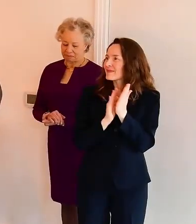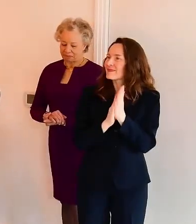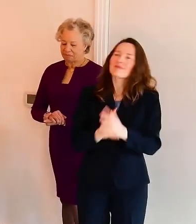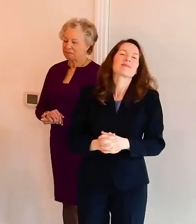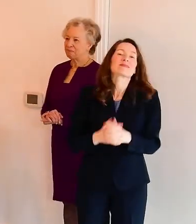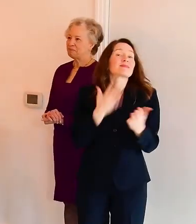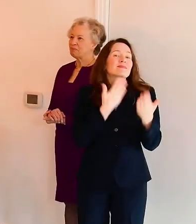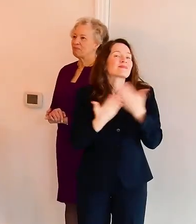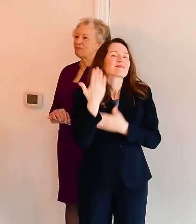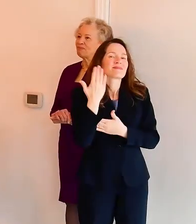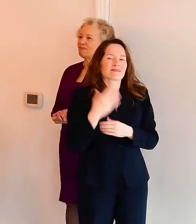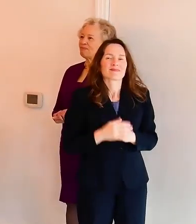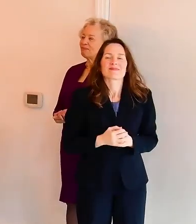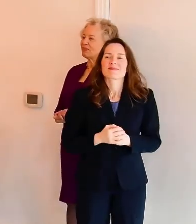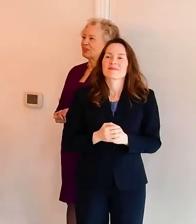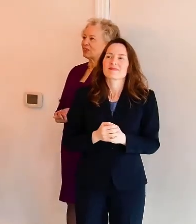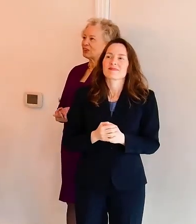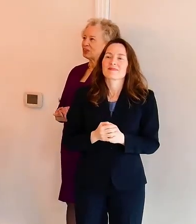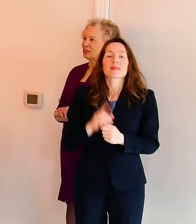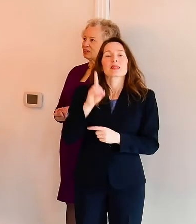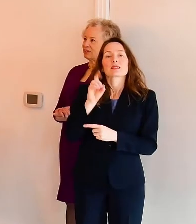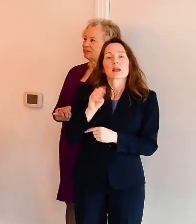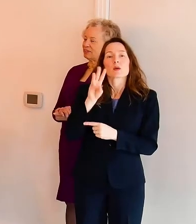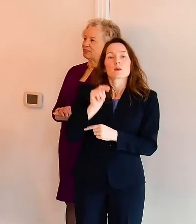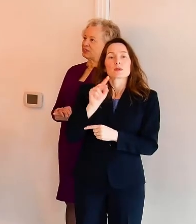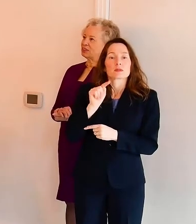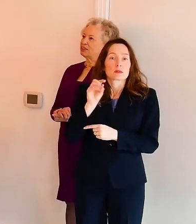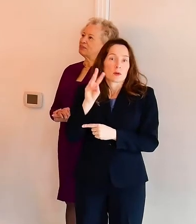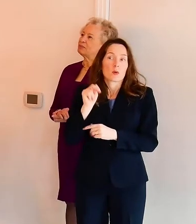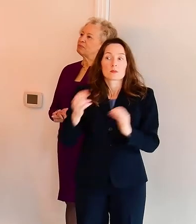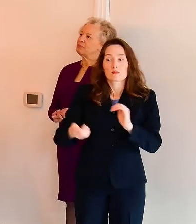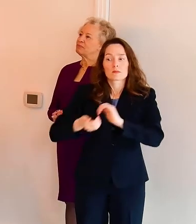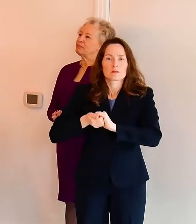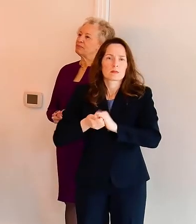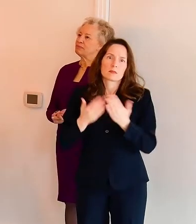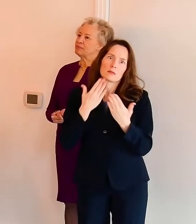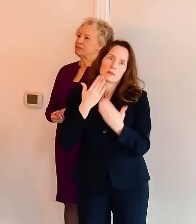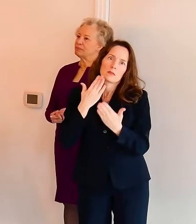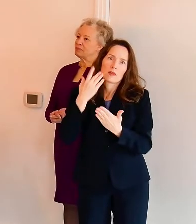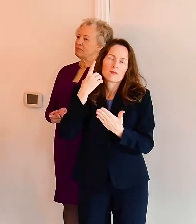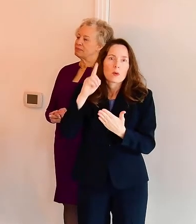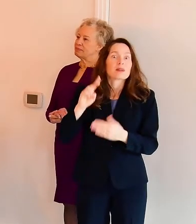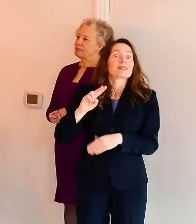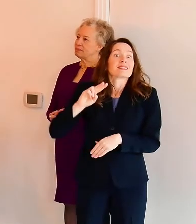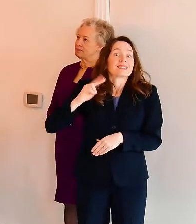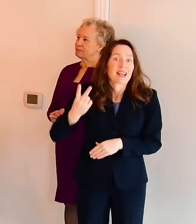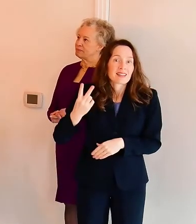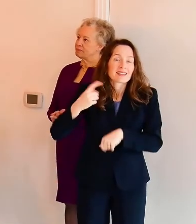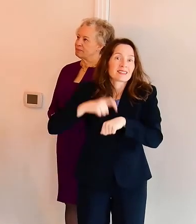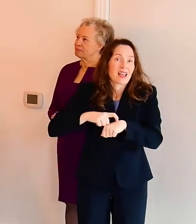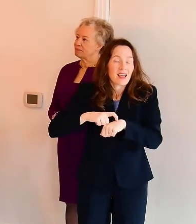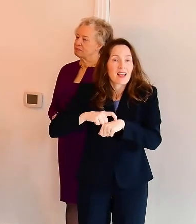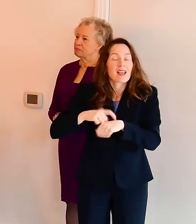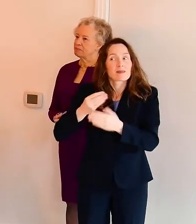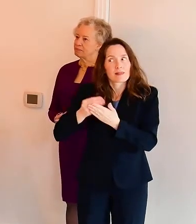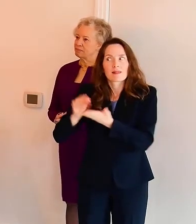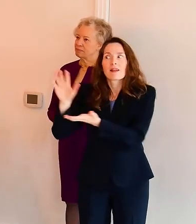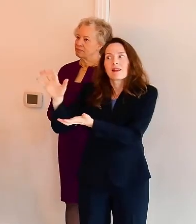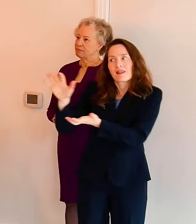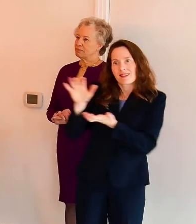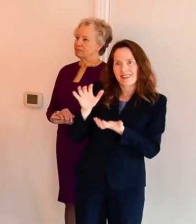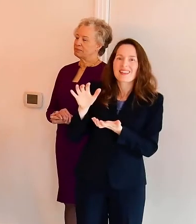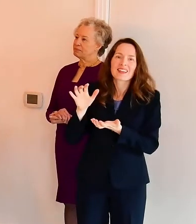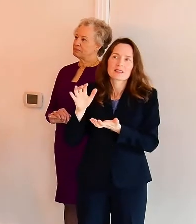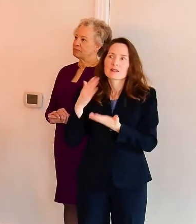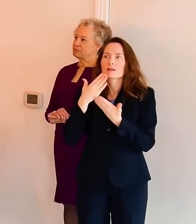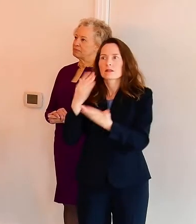Good morning, everyone. The Downtown Partnership is grateful for this second round of business funding from the county. Thank you, Dr. Ball. Thank you,